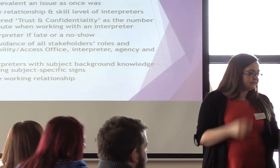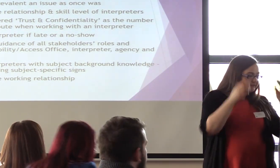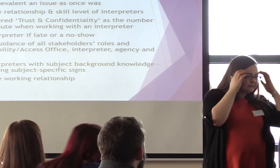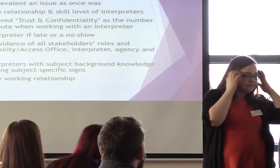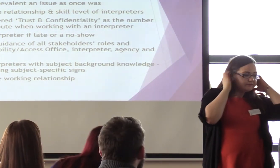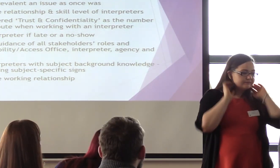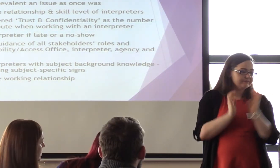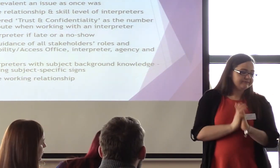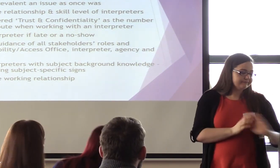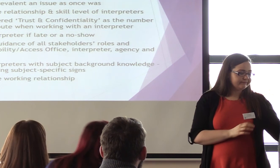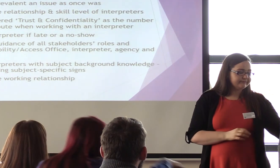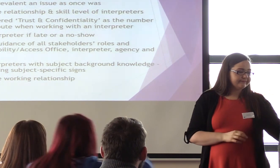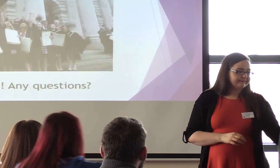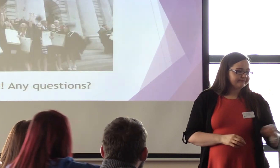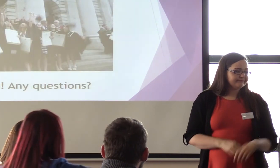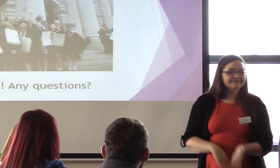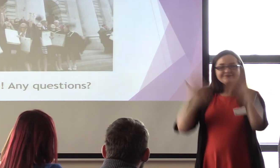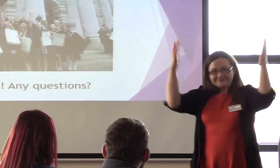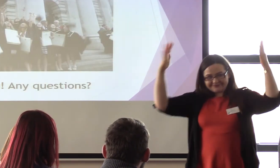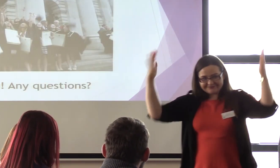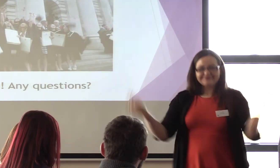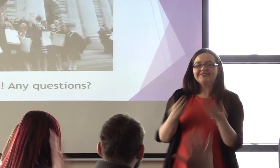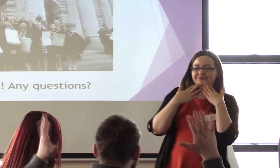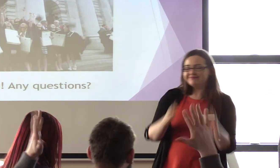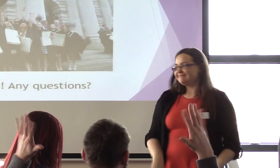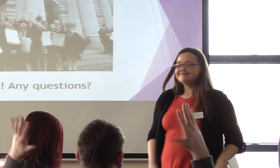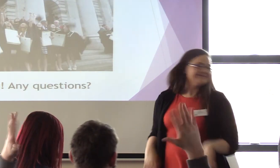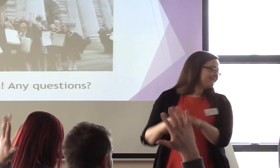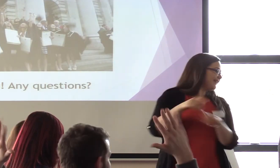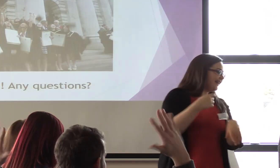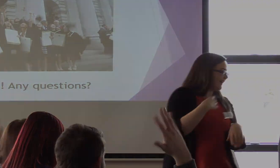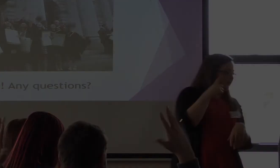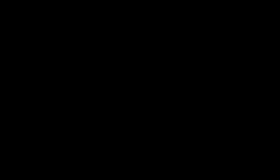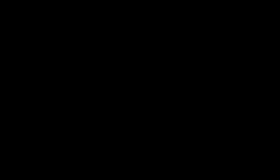to an effective working relationship. Thank you very much.